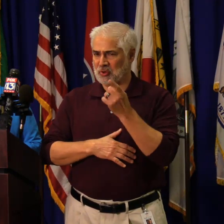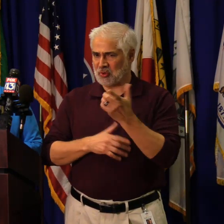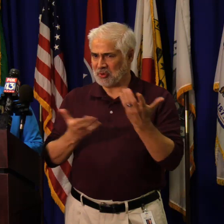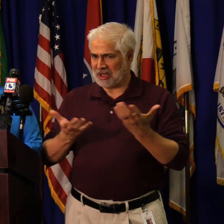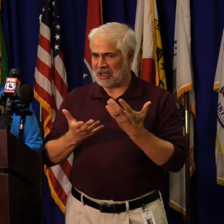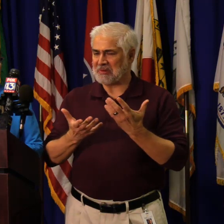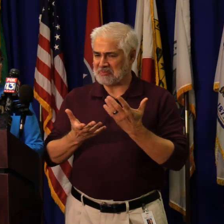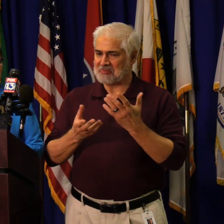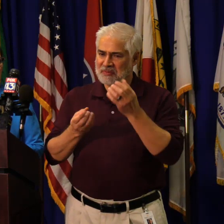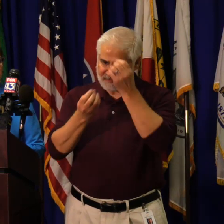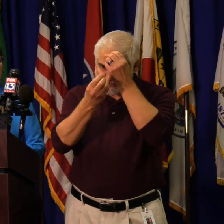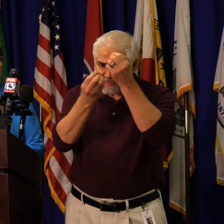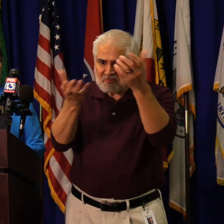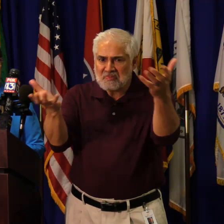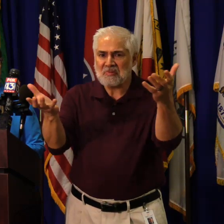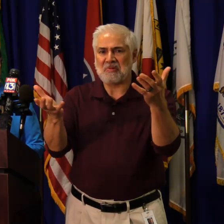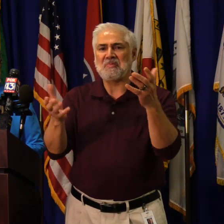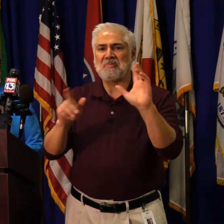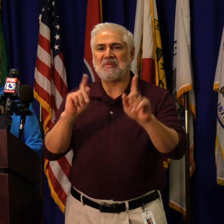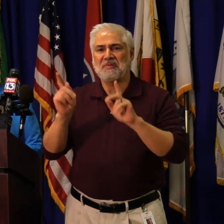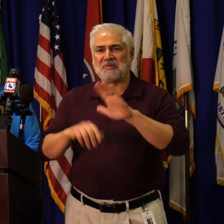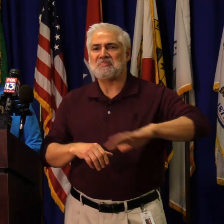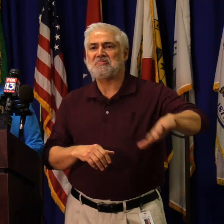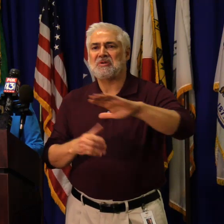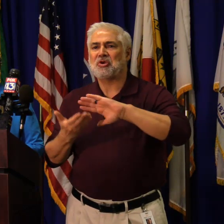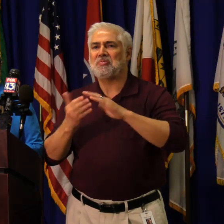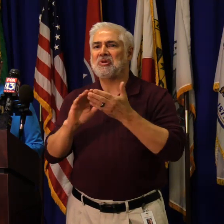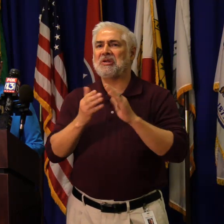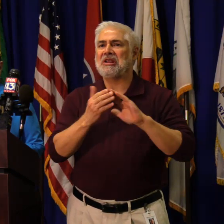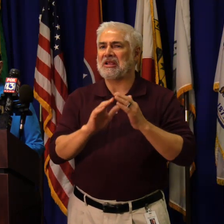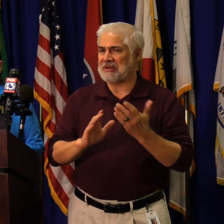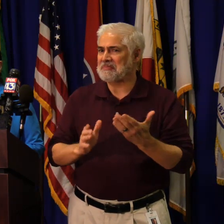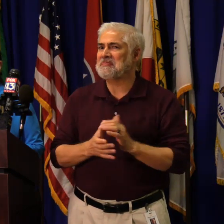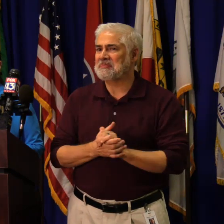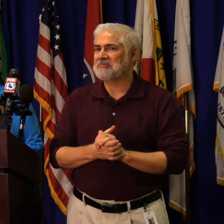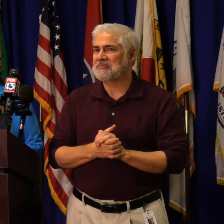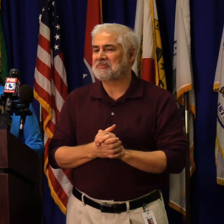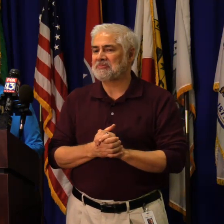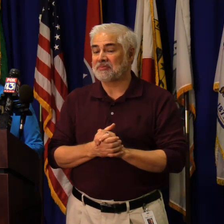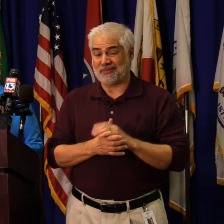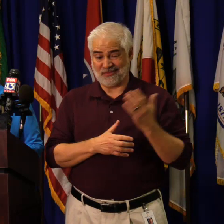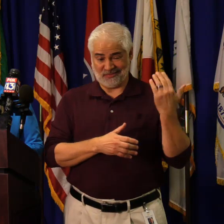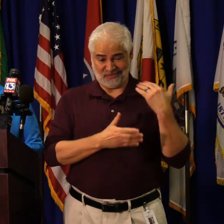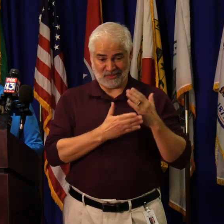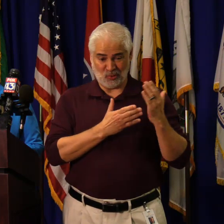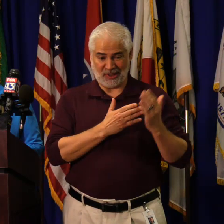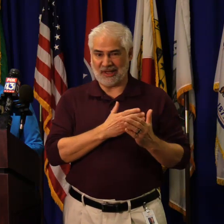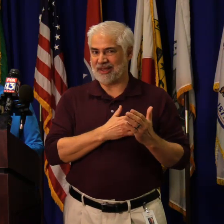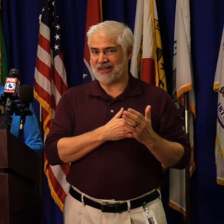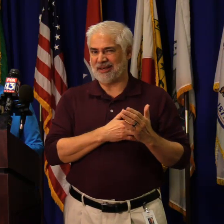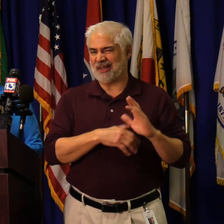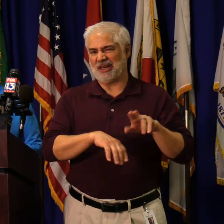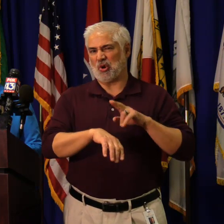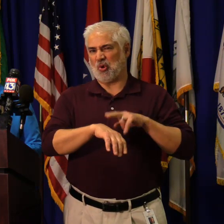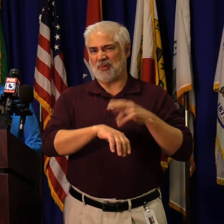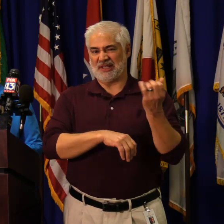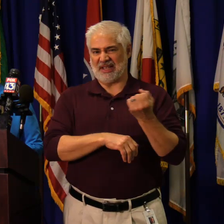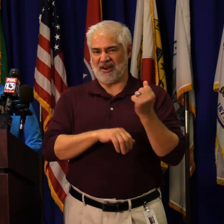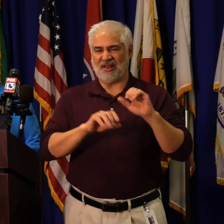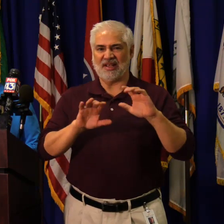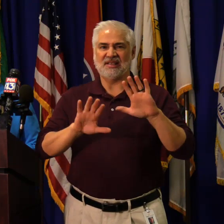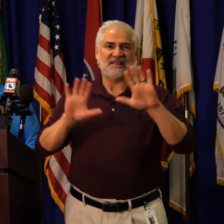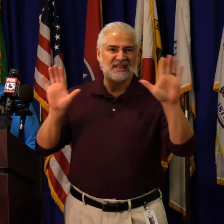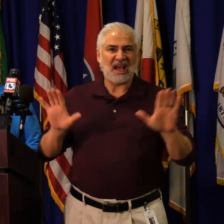to help us get the information out to the public. And I know over the weekend we didn't do our usual Saturday and